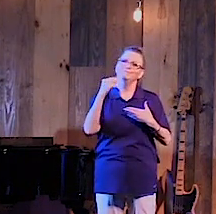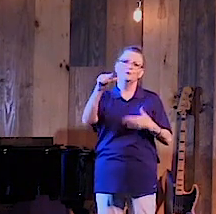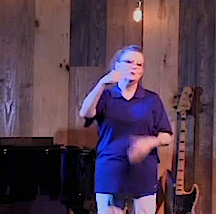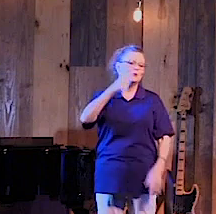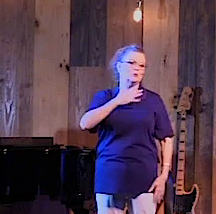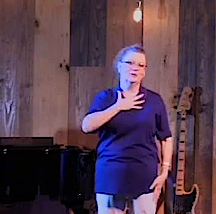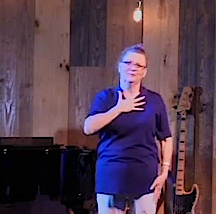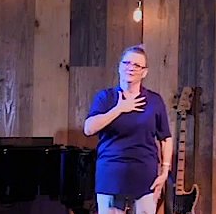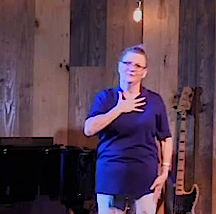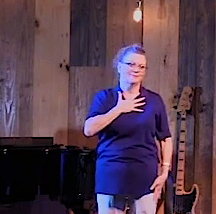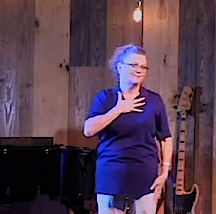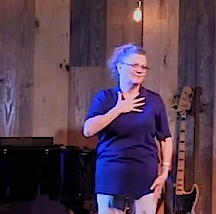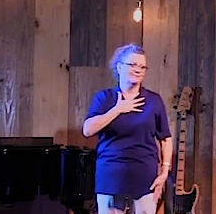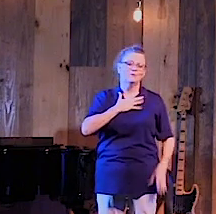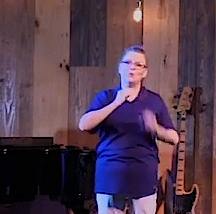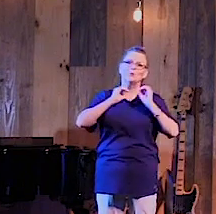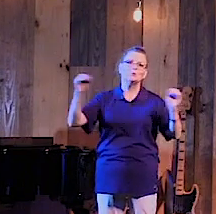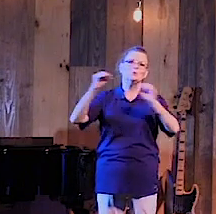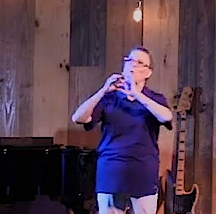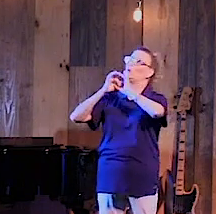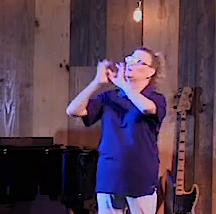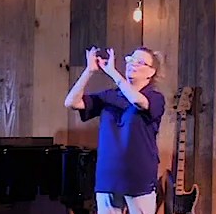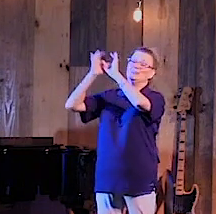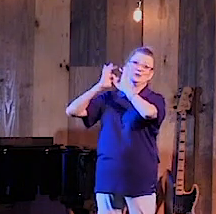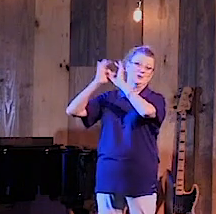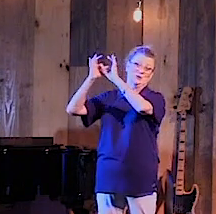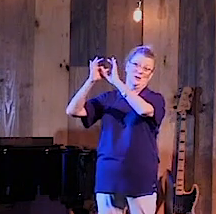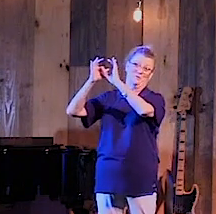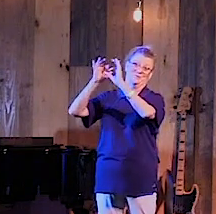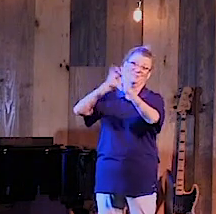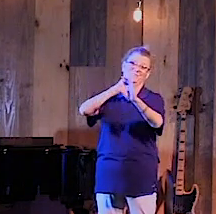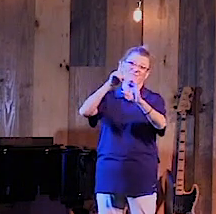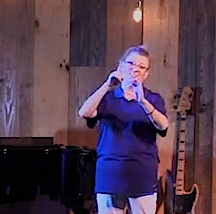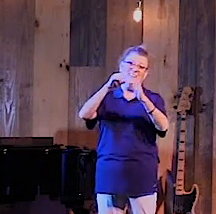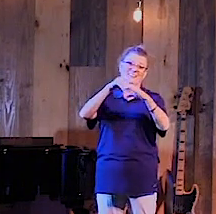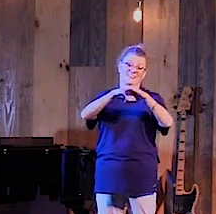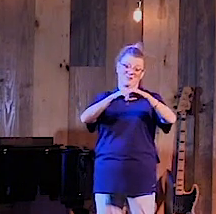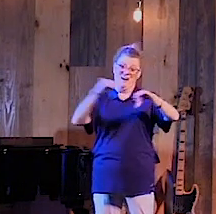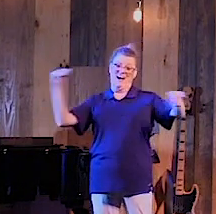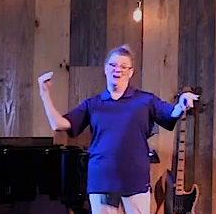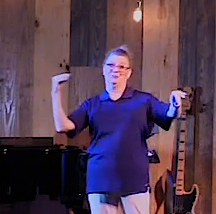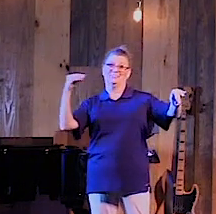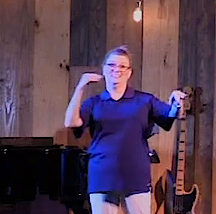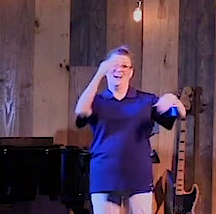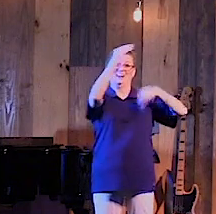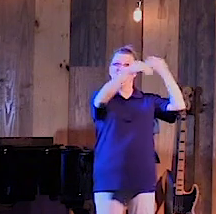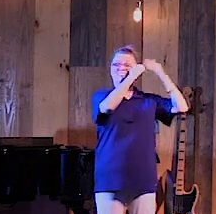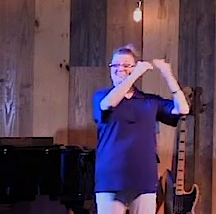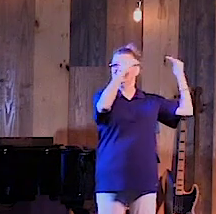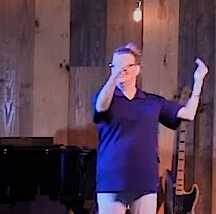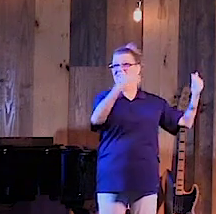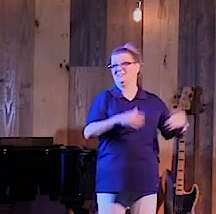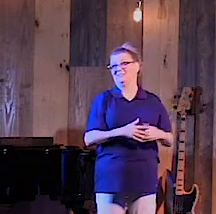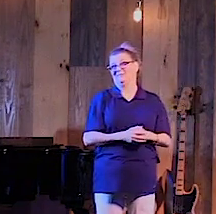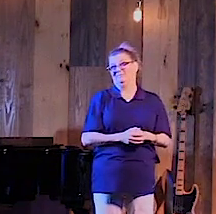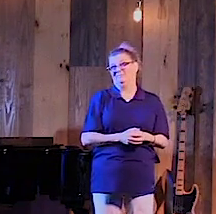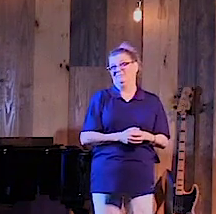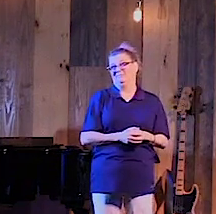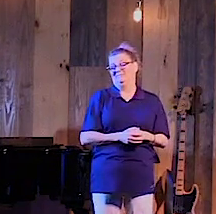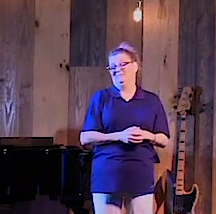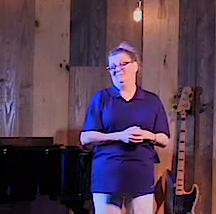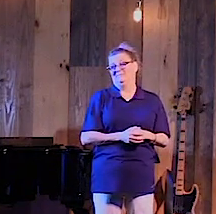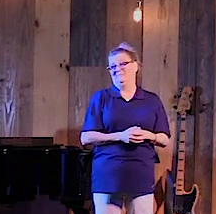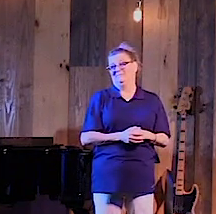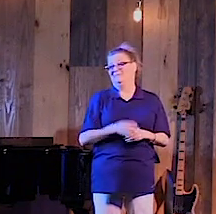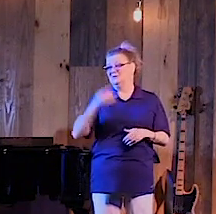no relationship with God and are simply outside the kingdom and family of God. This brother is